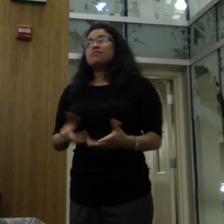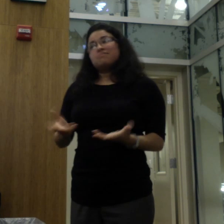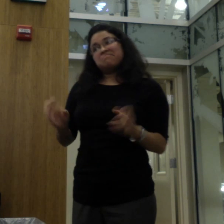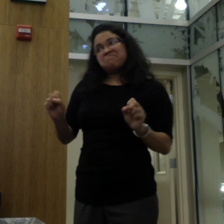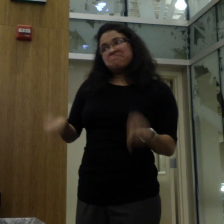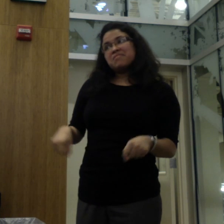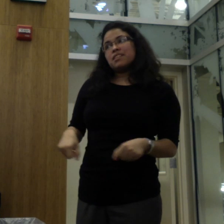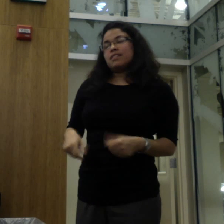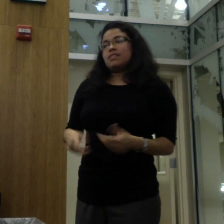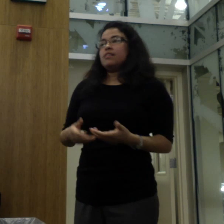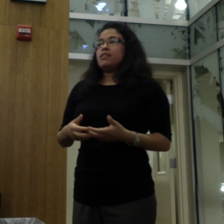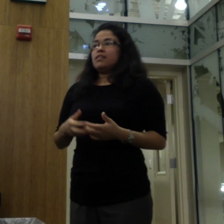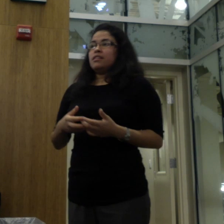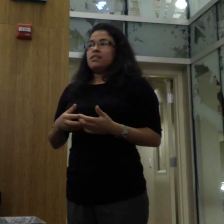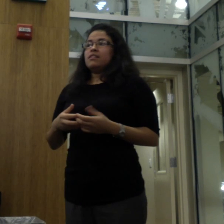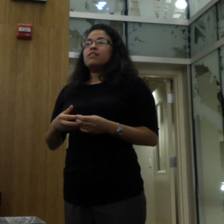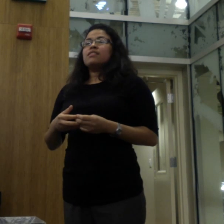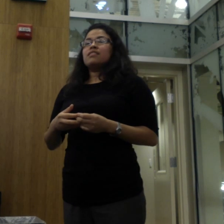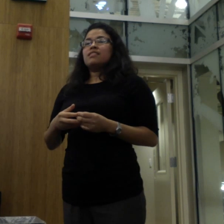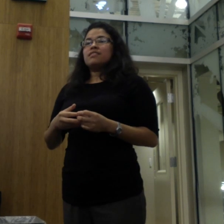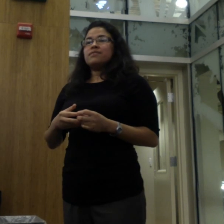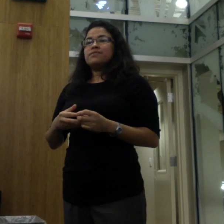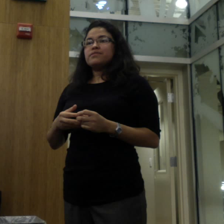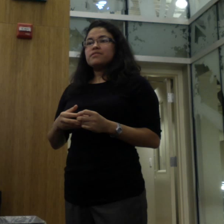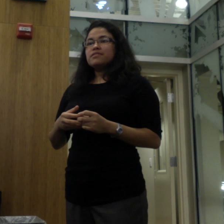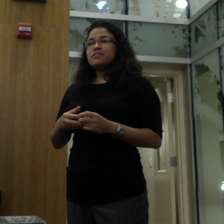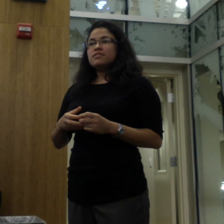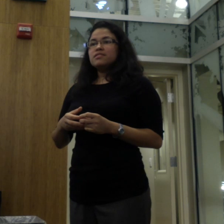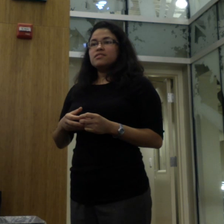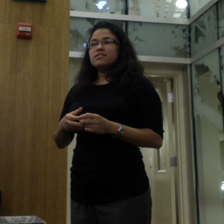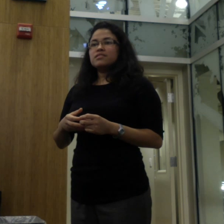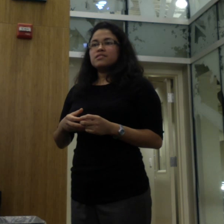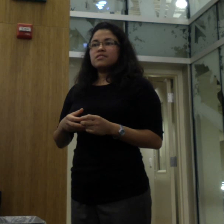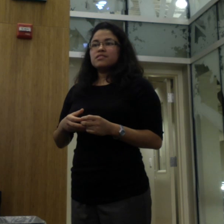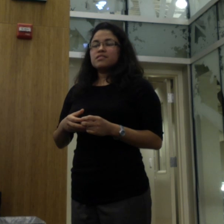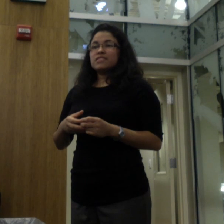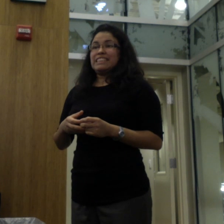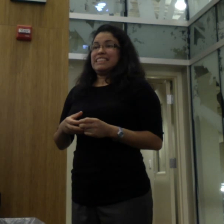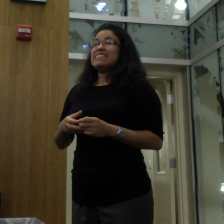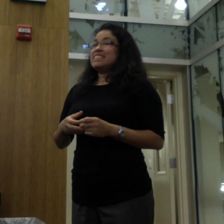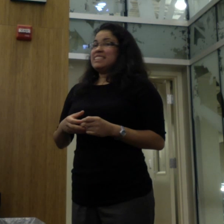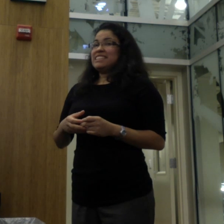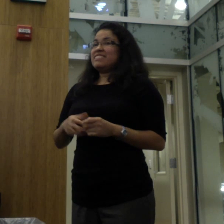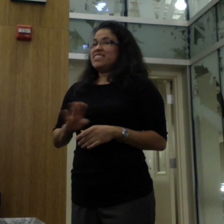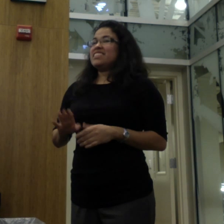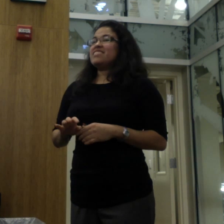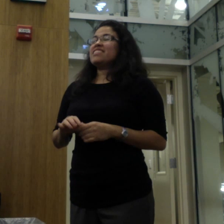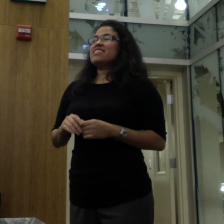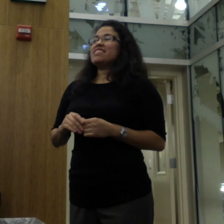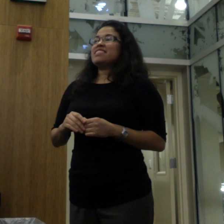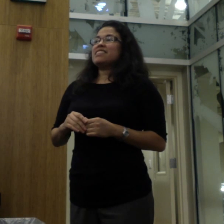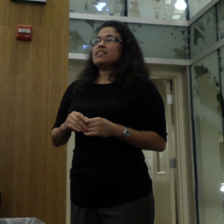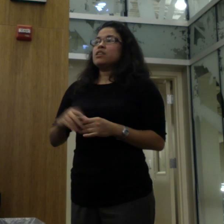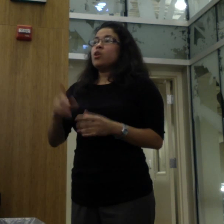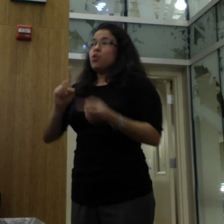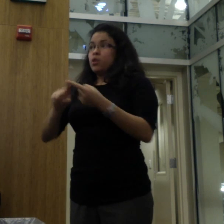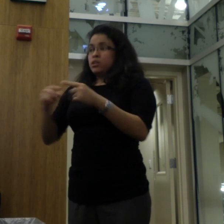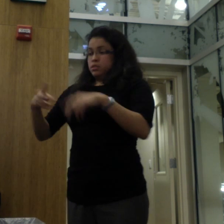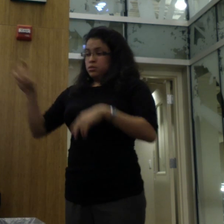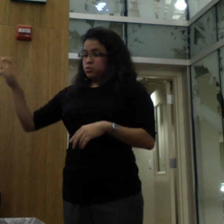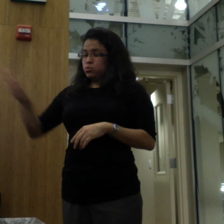not even realize that they've taken pictures of everything. So when you come home from your trip, it looks like nothing,